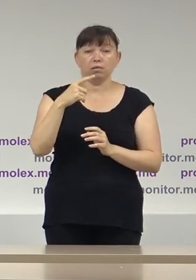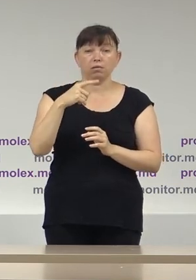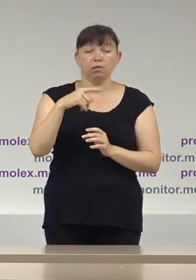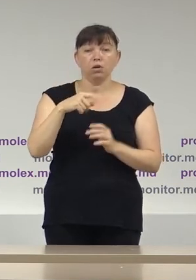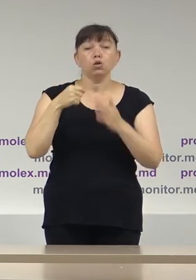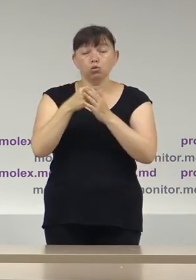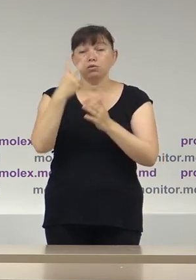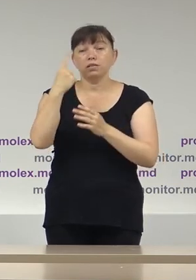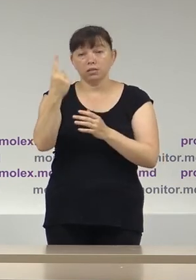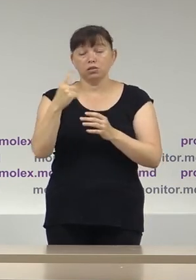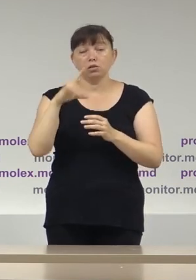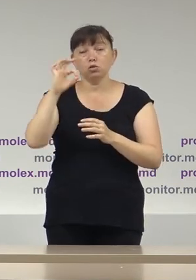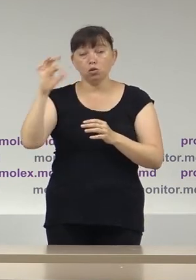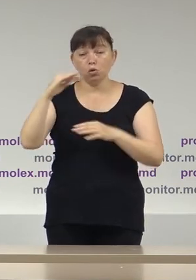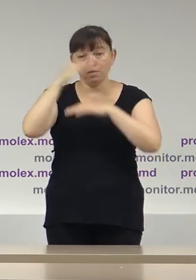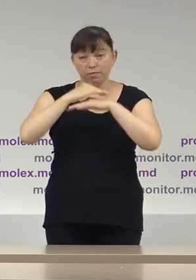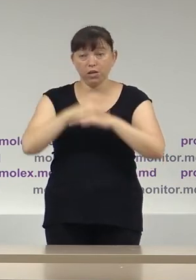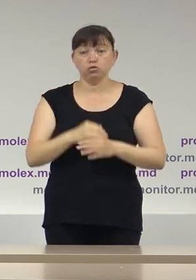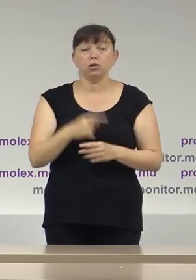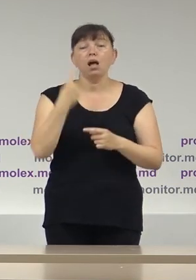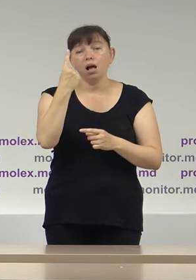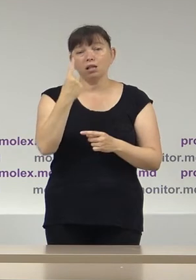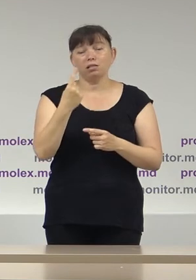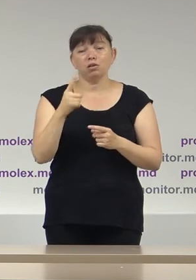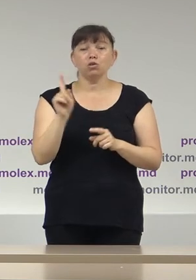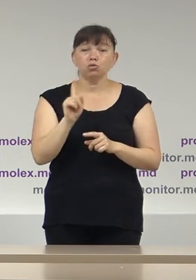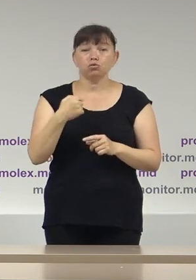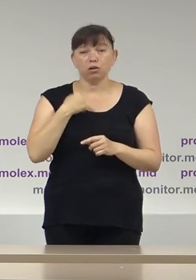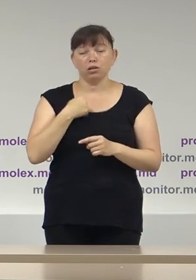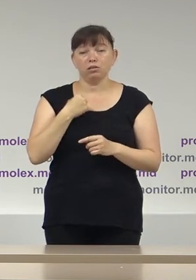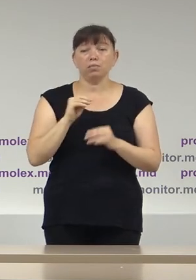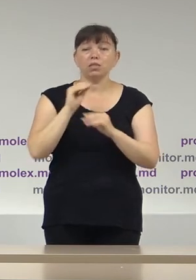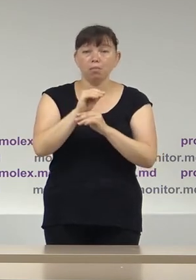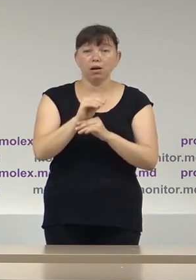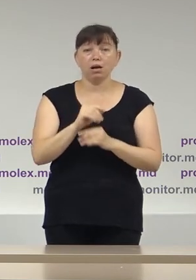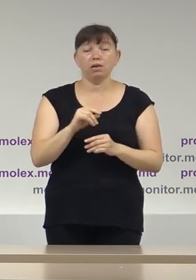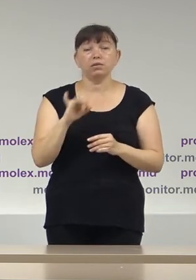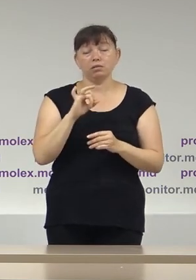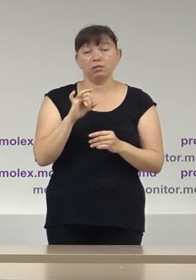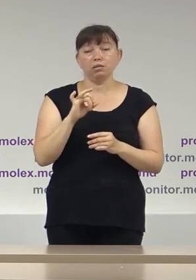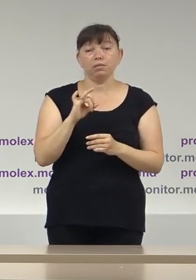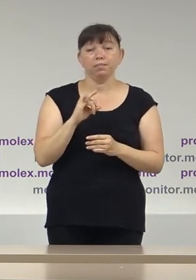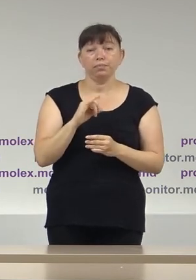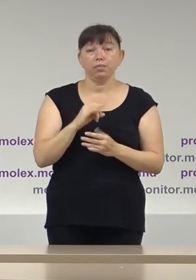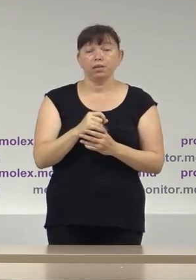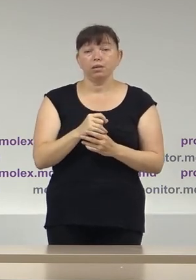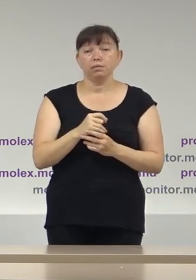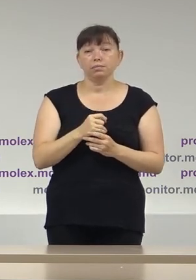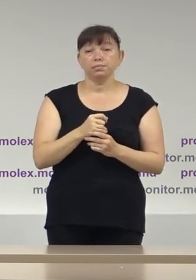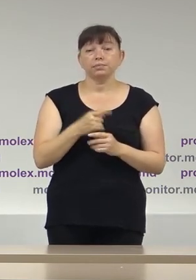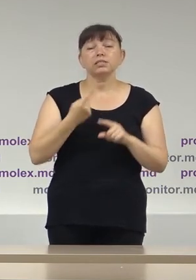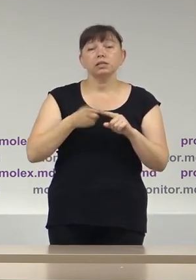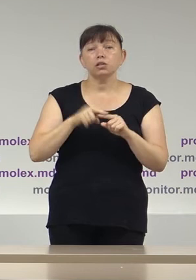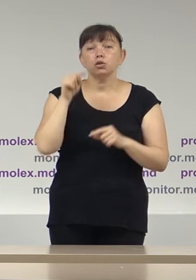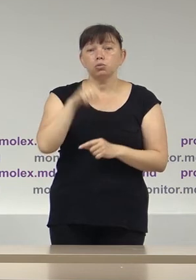This will be done between 7 a.m. and 9 p.m. The only thing that we would like to draw the attention